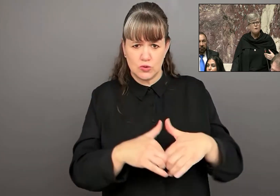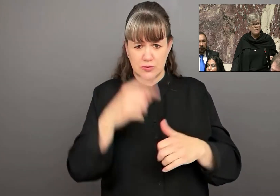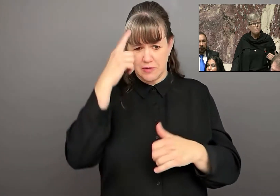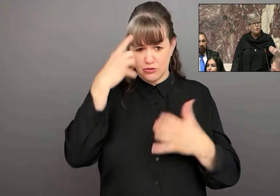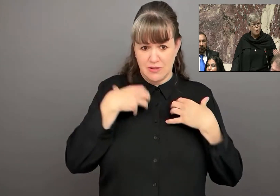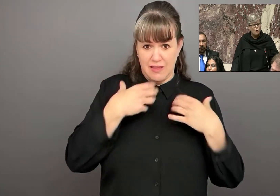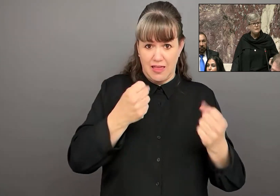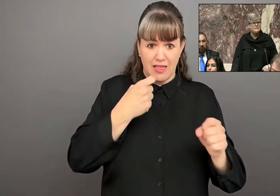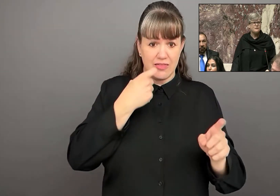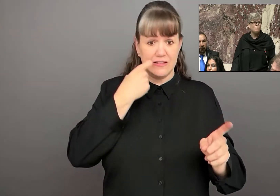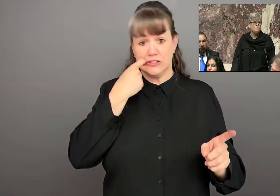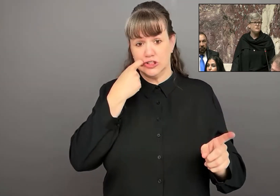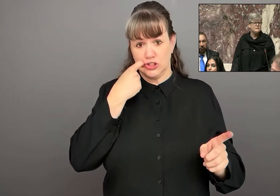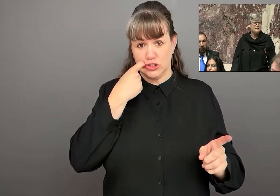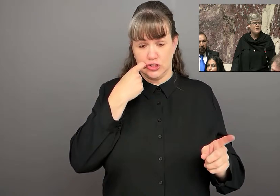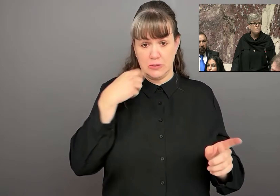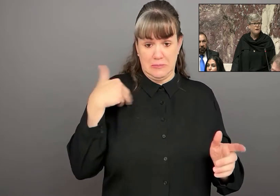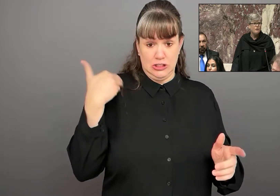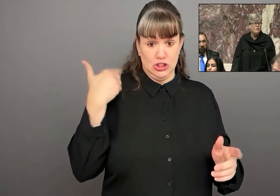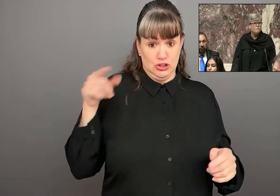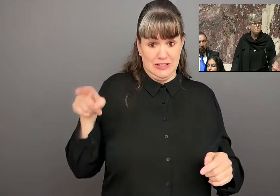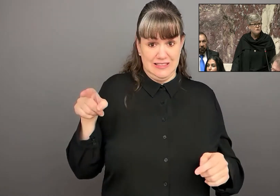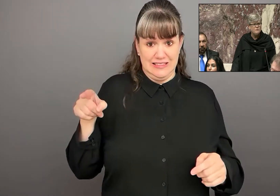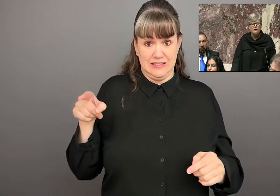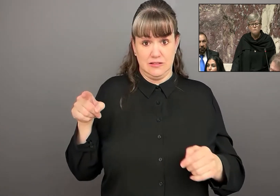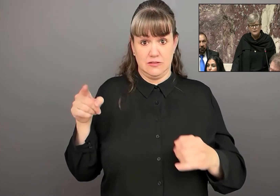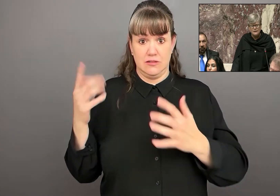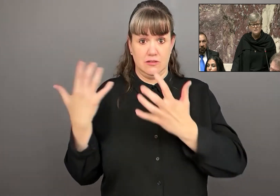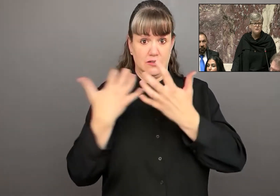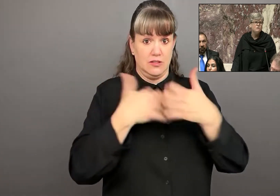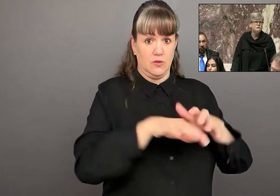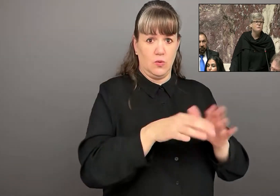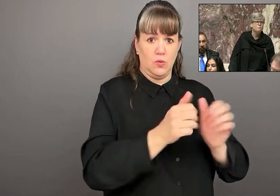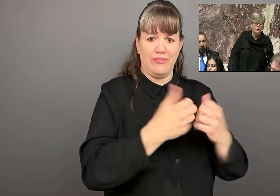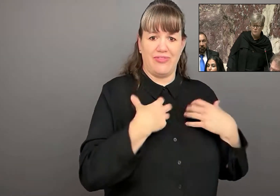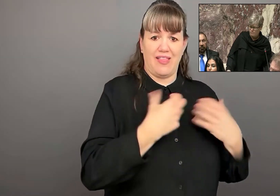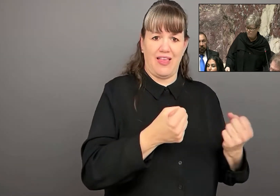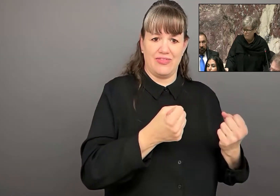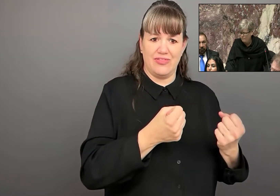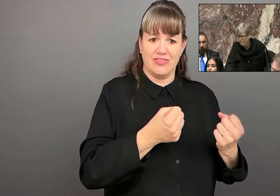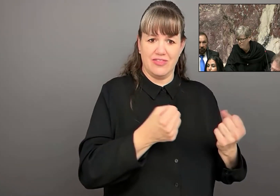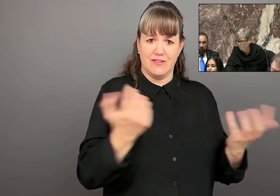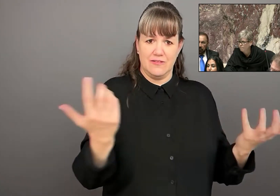is about holistic approaches to healthcare, Mr. Speaker, and we're going to continue to do that work.